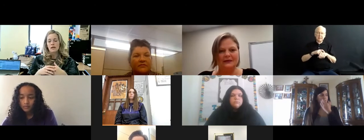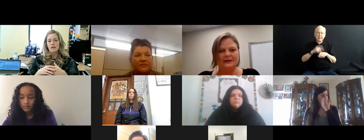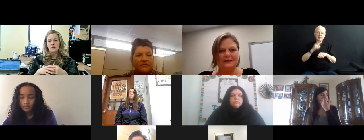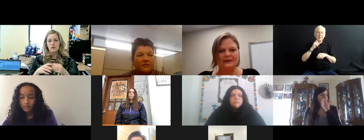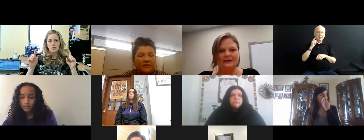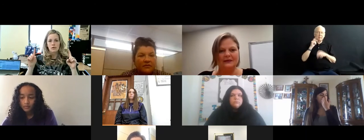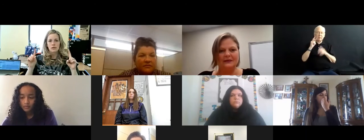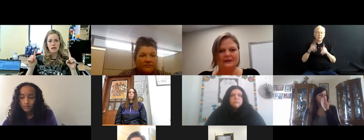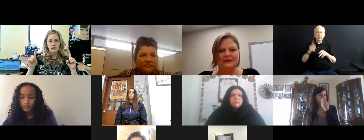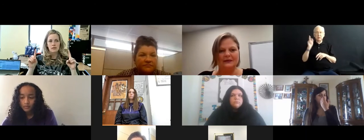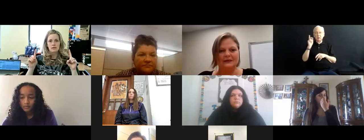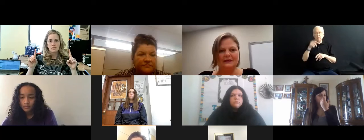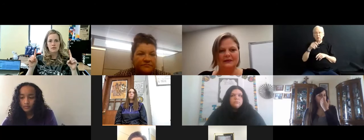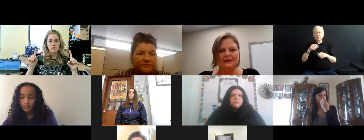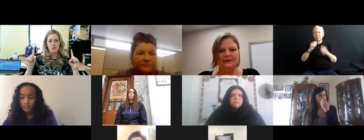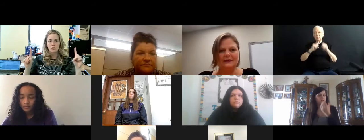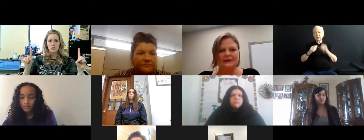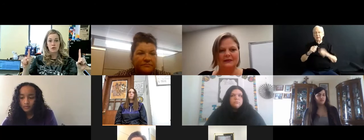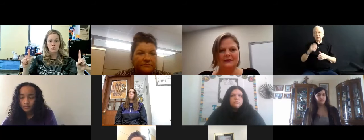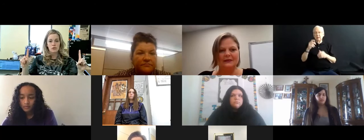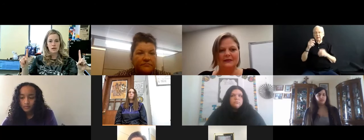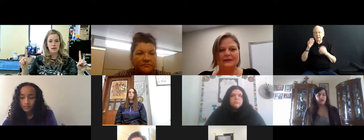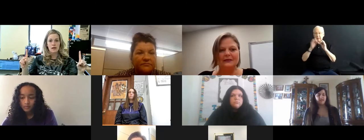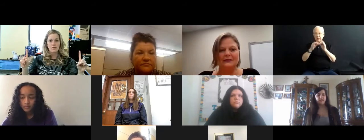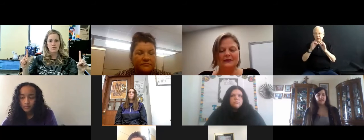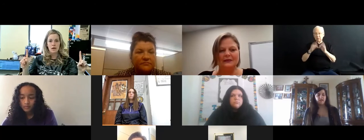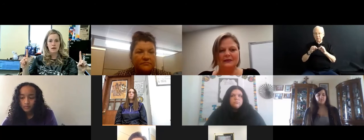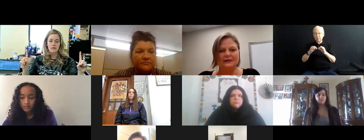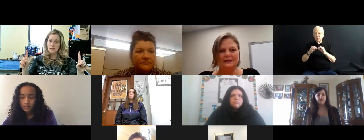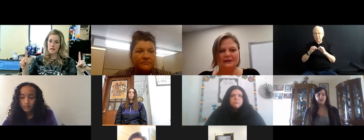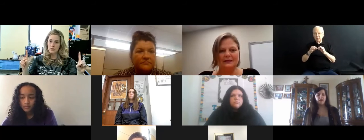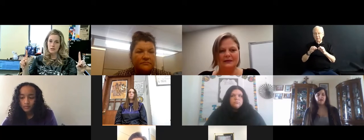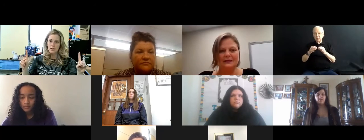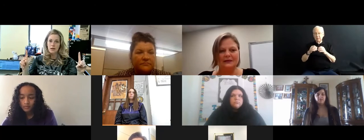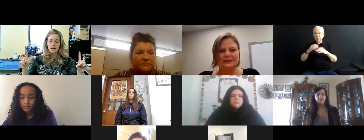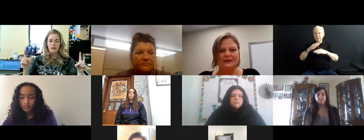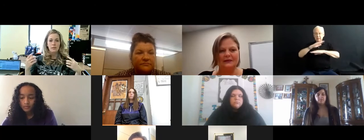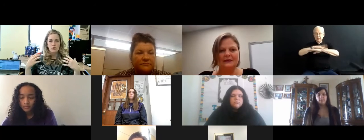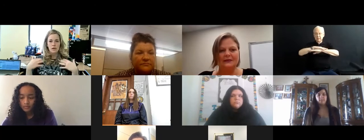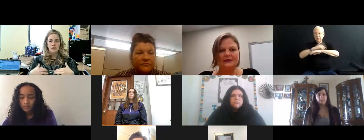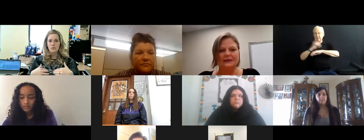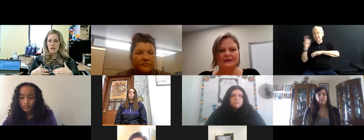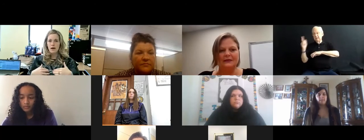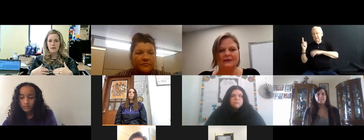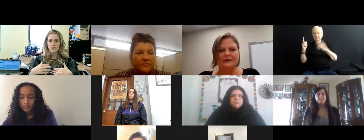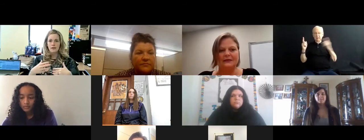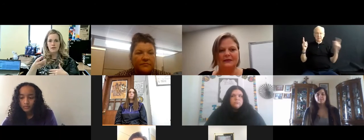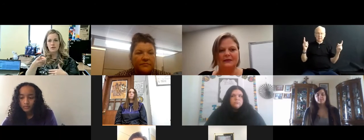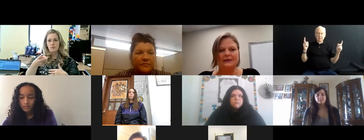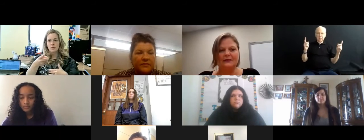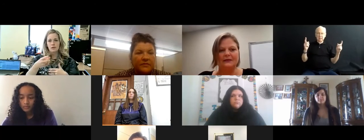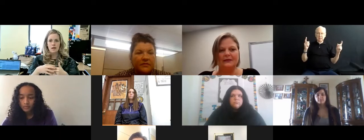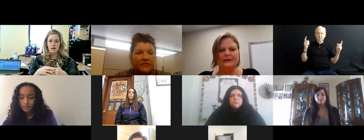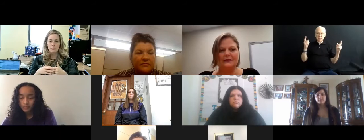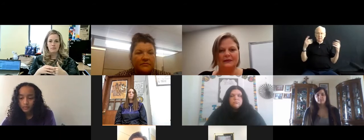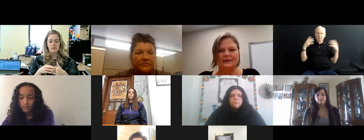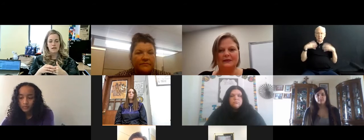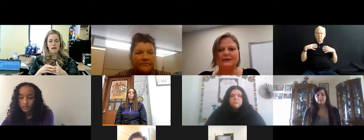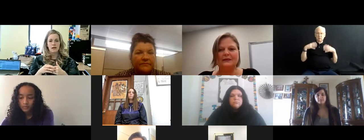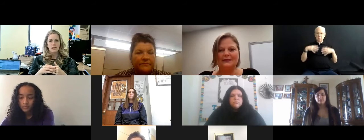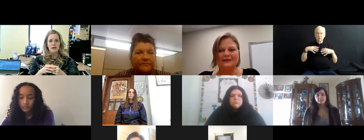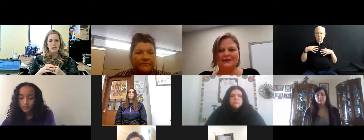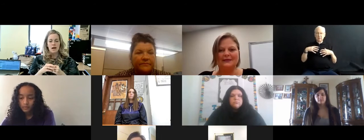musical, the interpreter stands, if there's one or two, they'll stand on either side of the stage. And they'll be dressed in black, like our interpreter